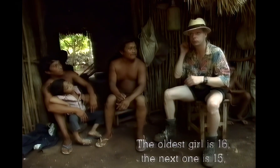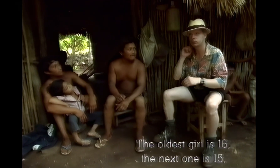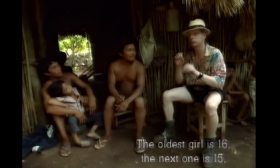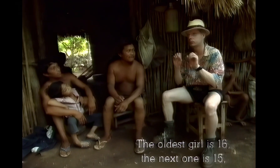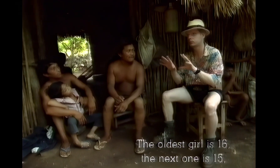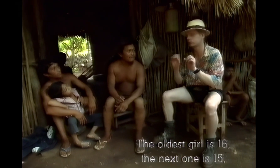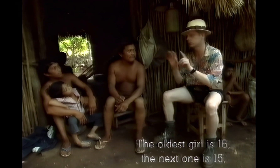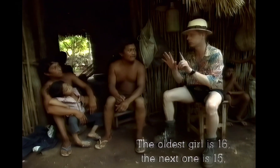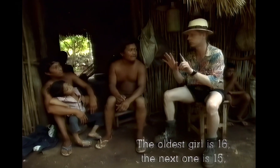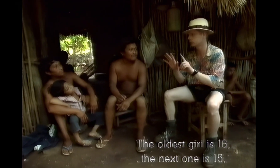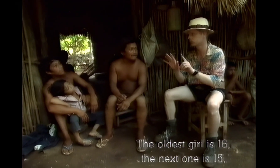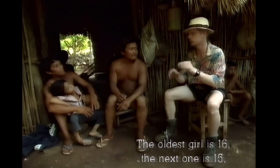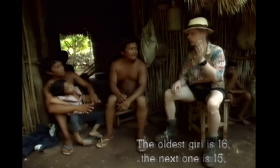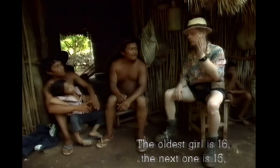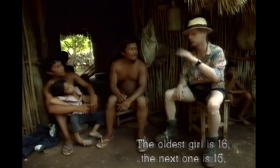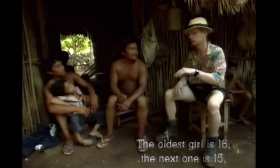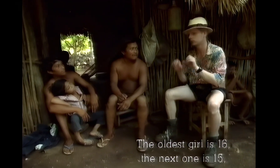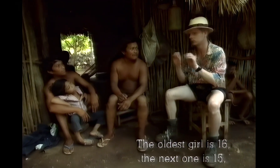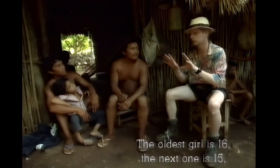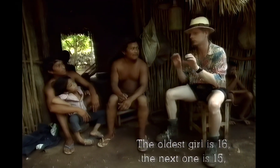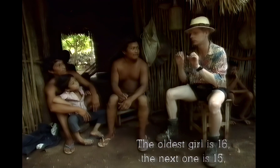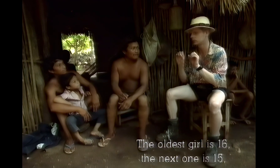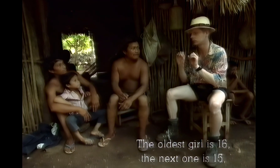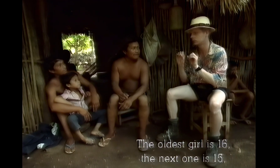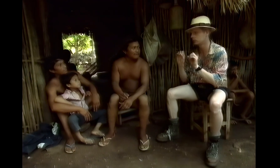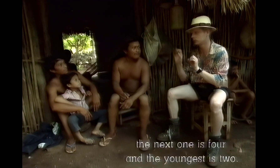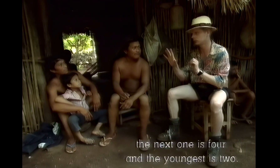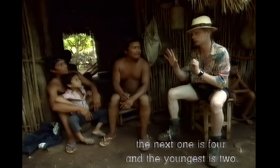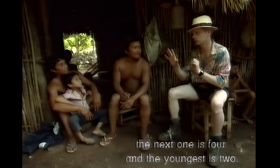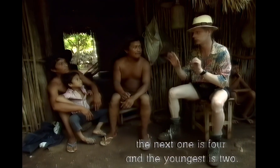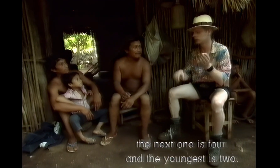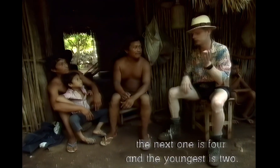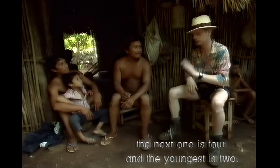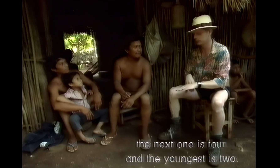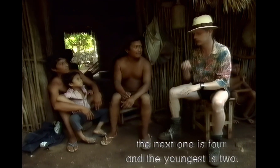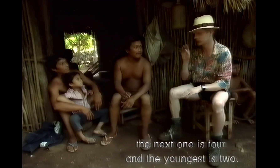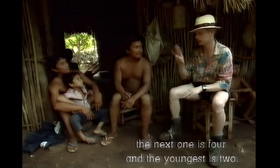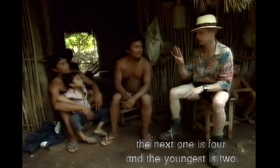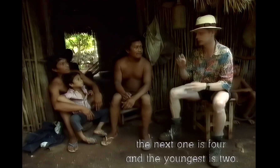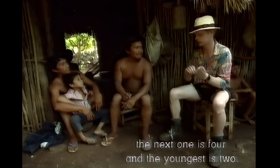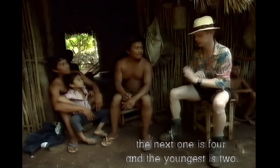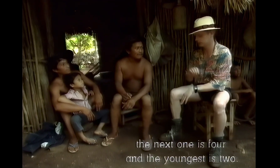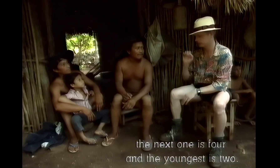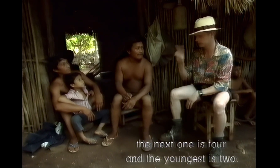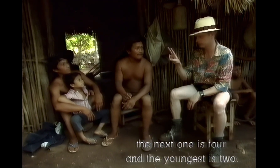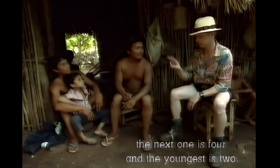eldest girl is 16. The next one is 15. The next one is 4, and the youngest is